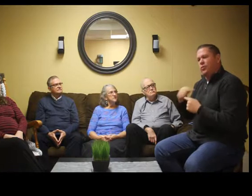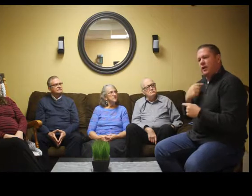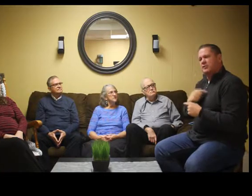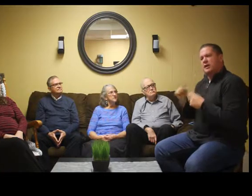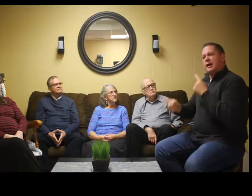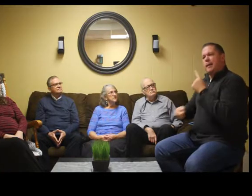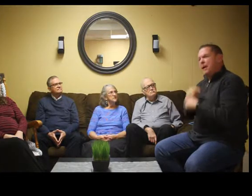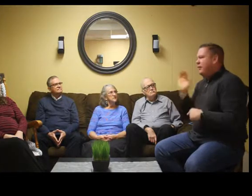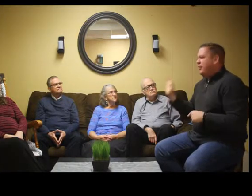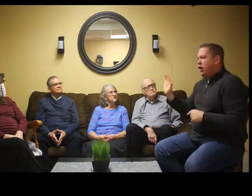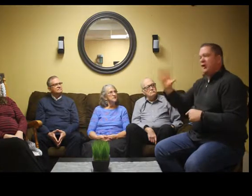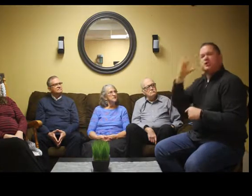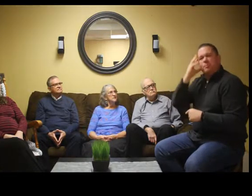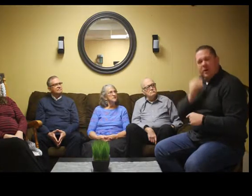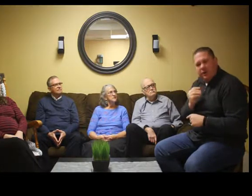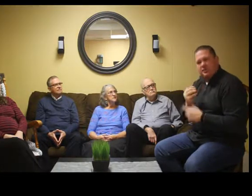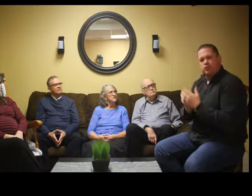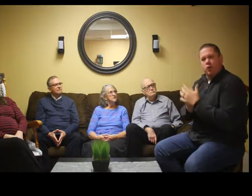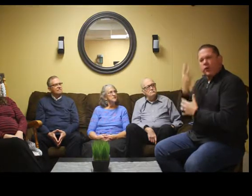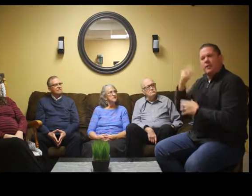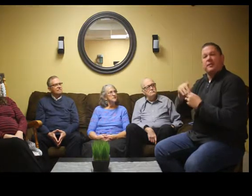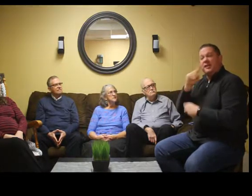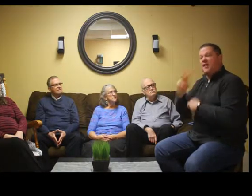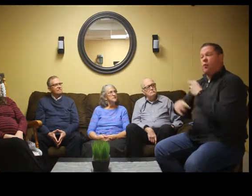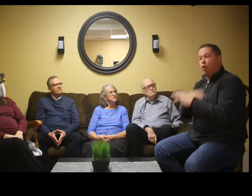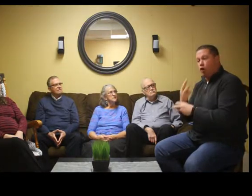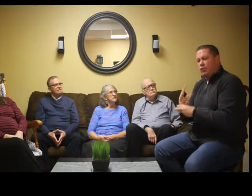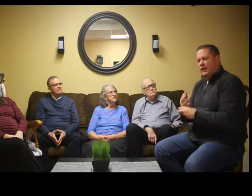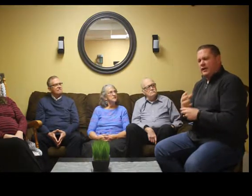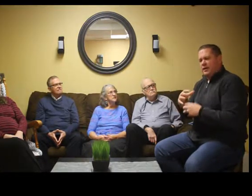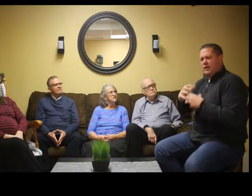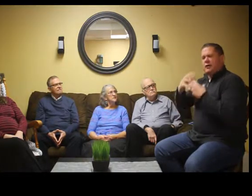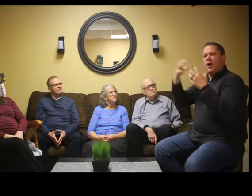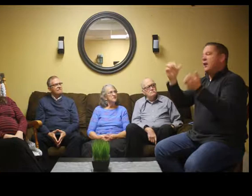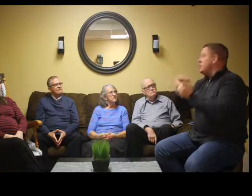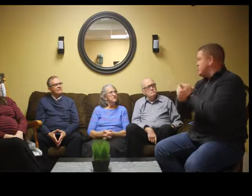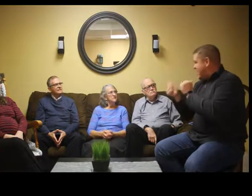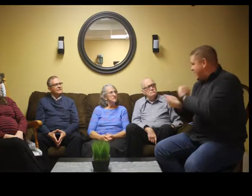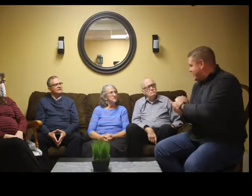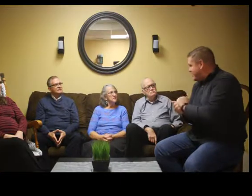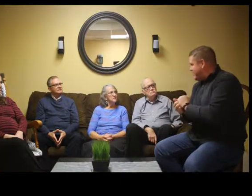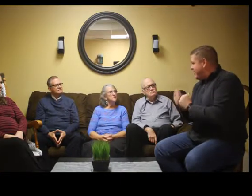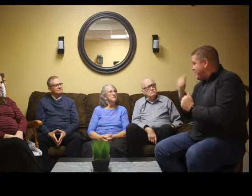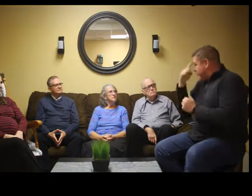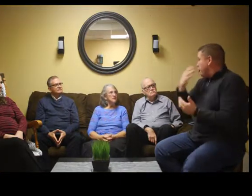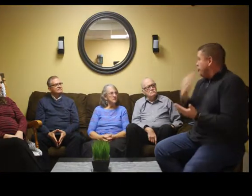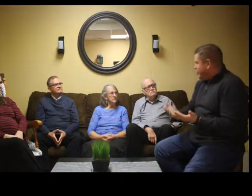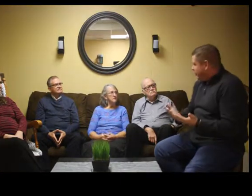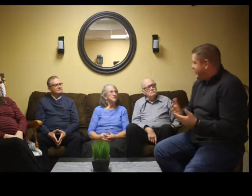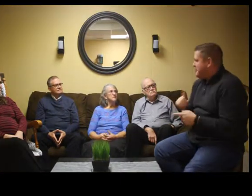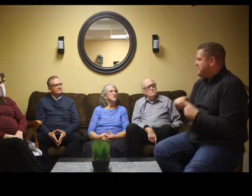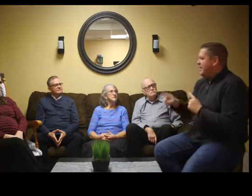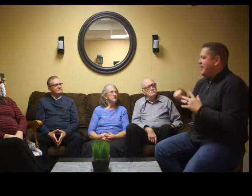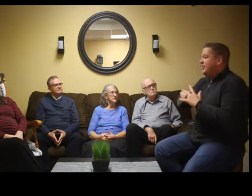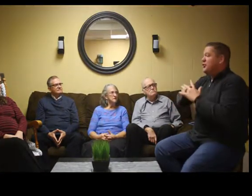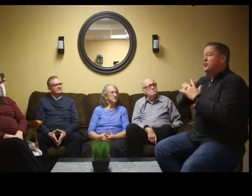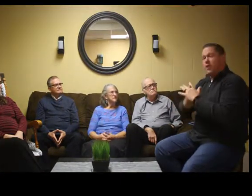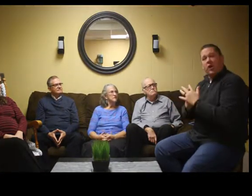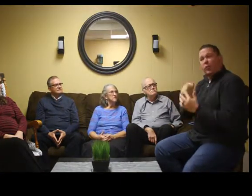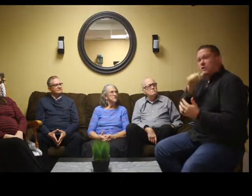us about their experiences growing up in the deaf world. A lot has changed for the good, but at the start it wasn't